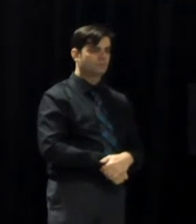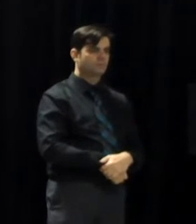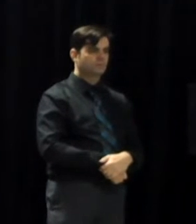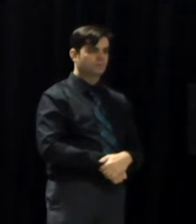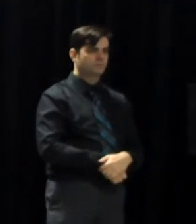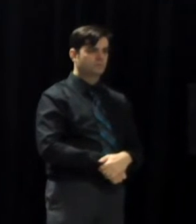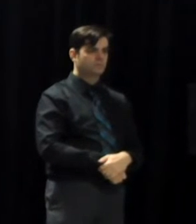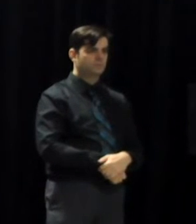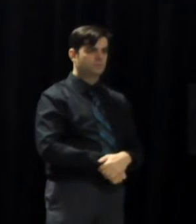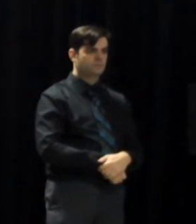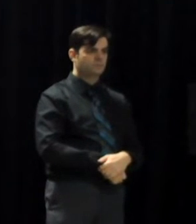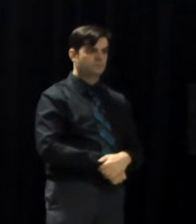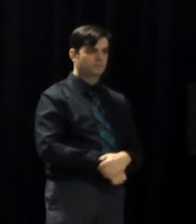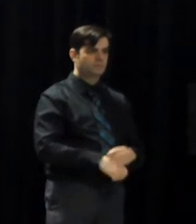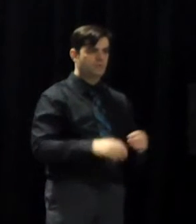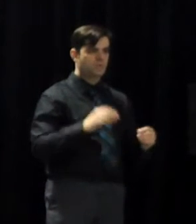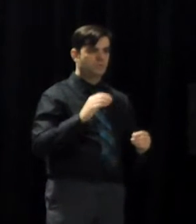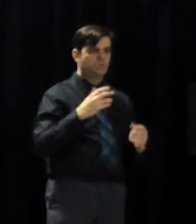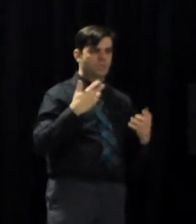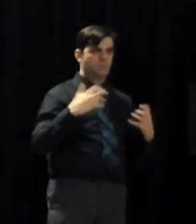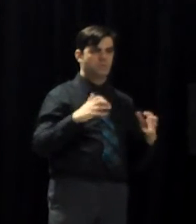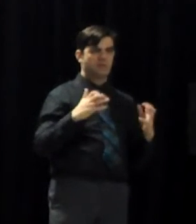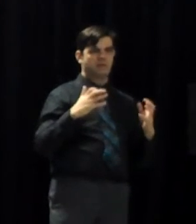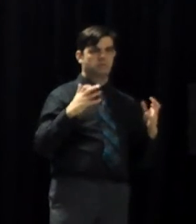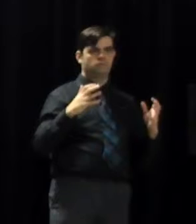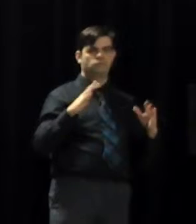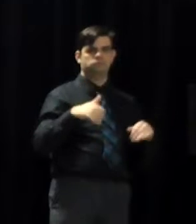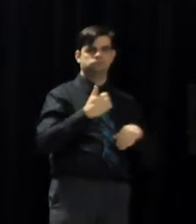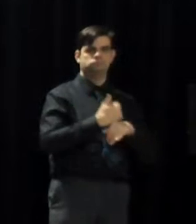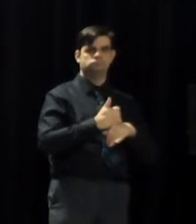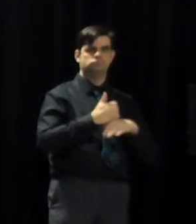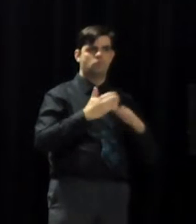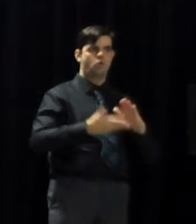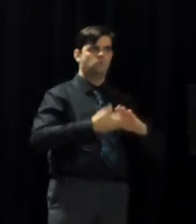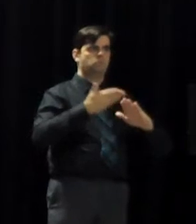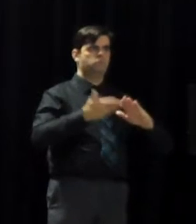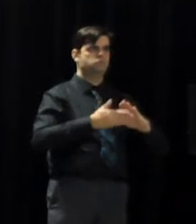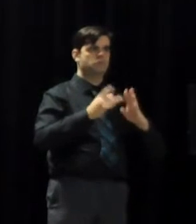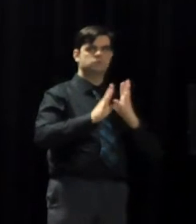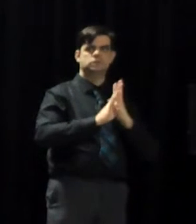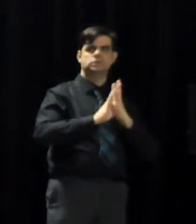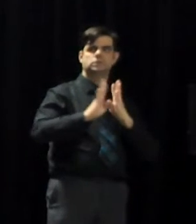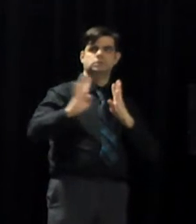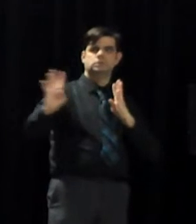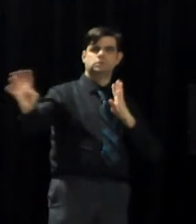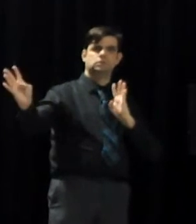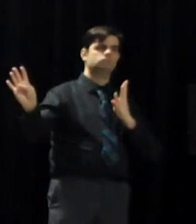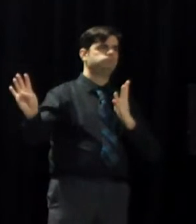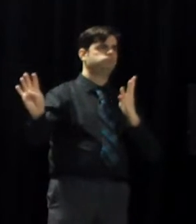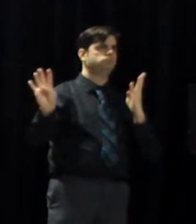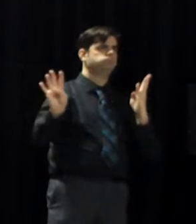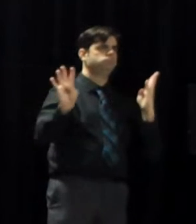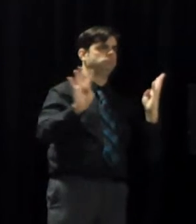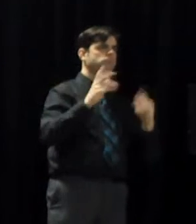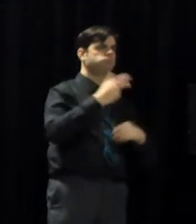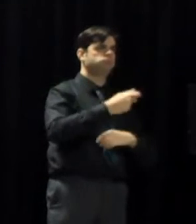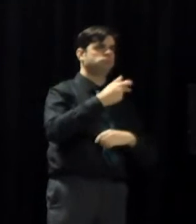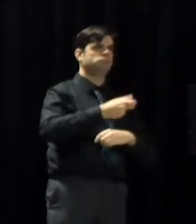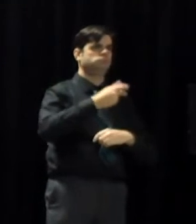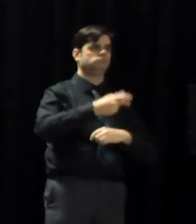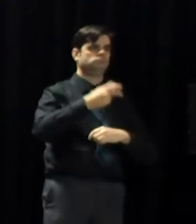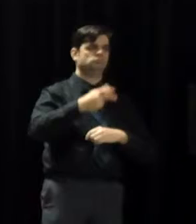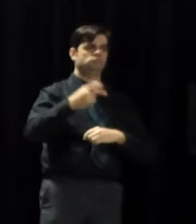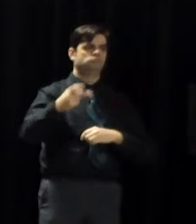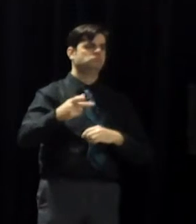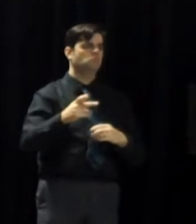But look at, if we were told tomorrow that you're going to have another 25,000 doses of a vaccine, that would be